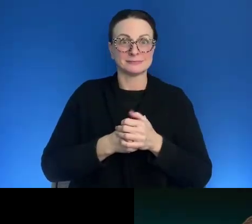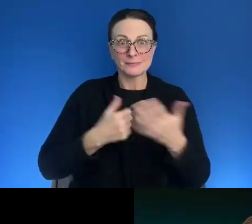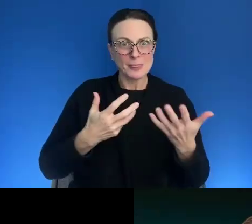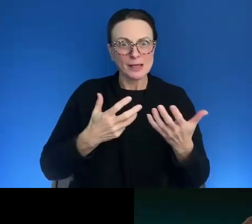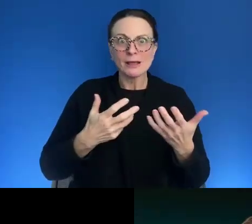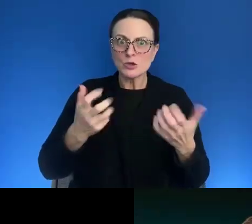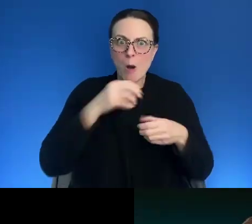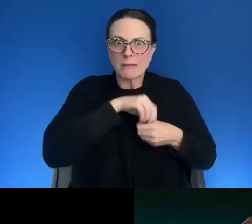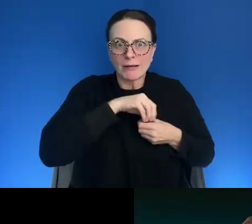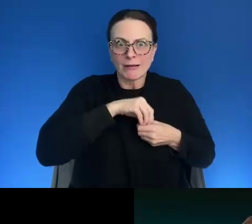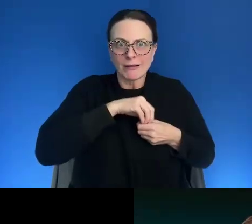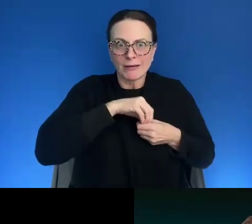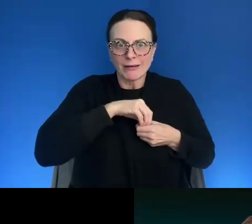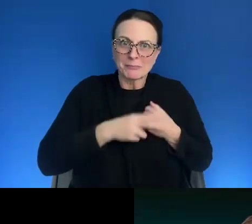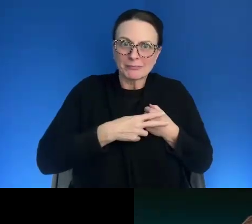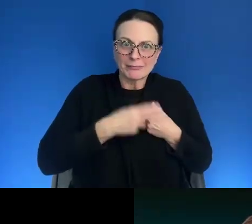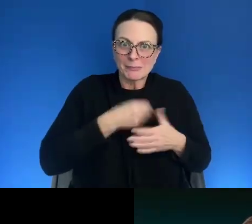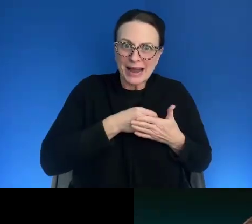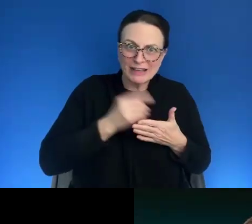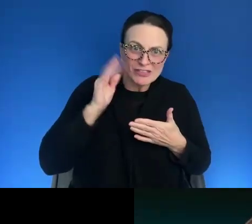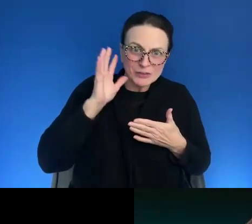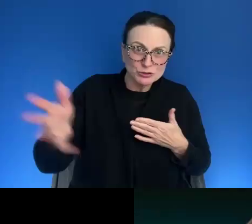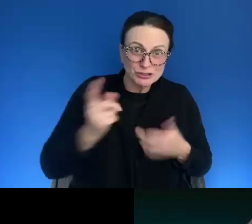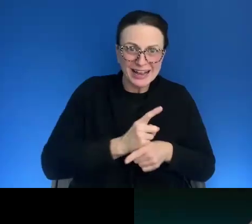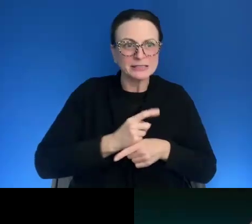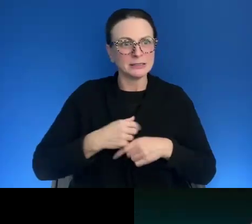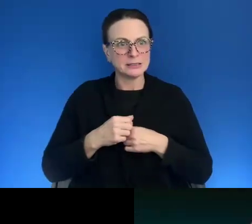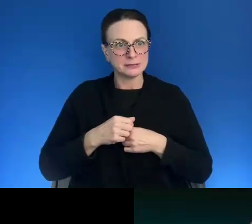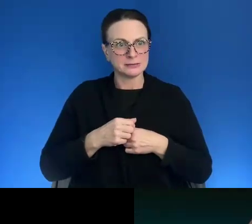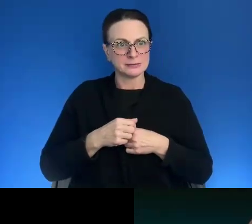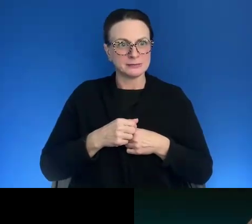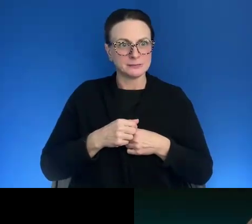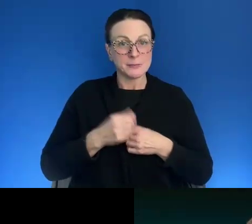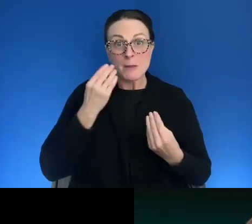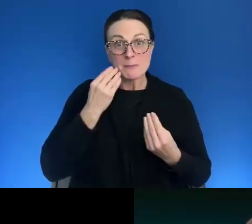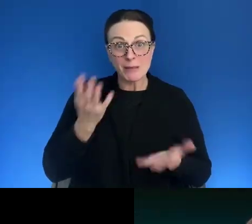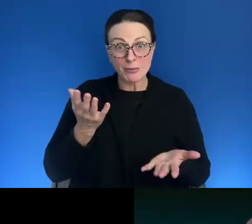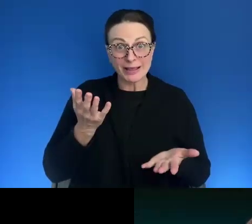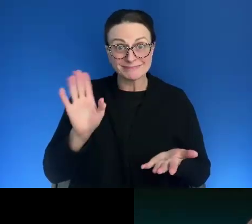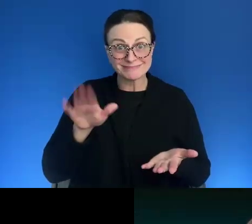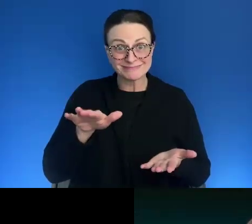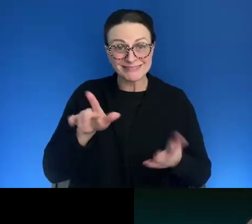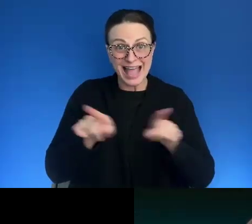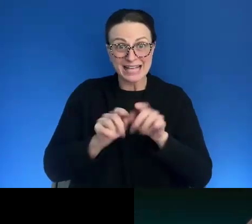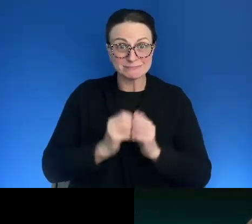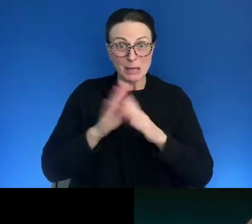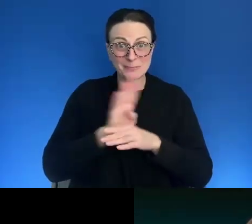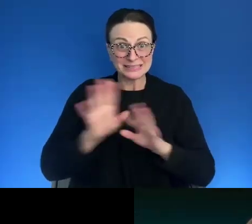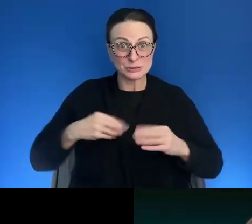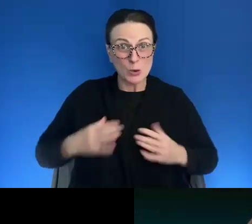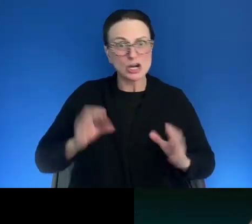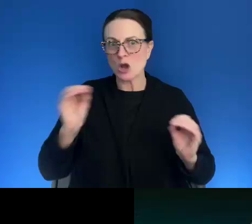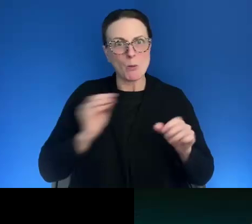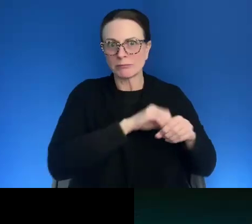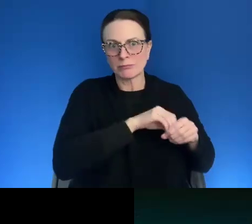to put money away for the future? By the way, you're as an entrepreneur, nobody's